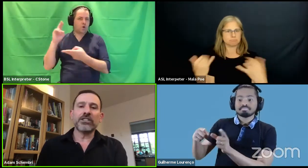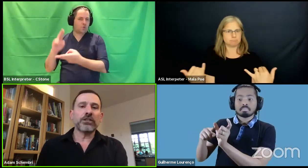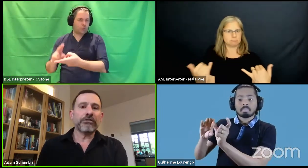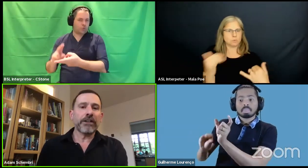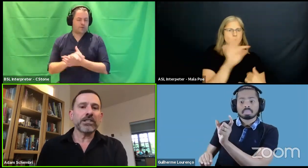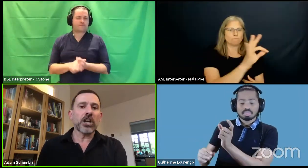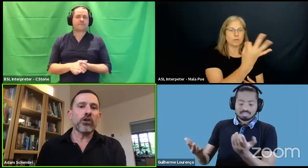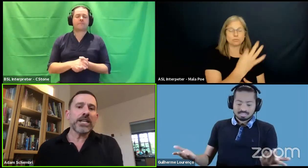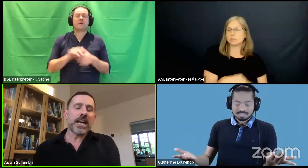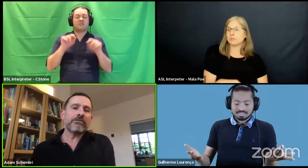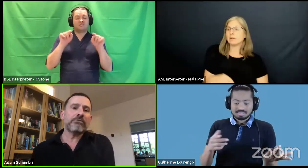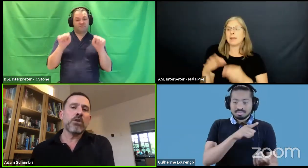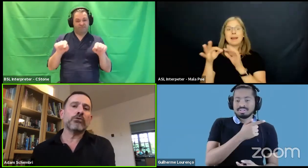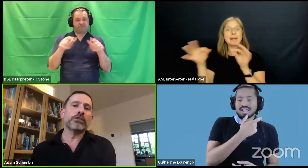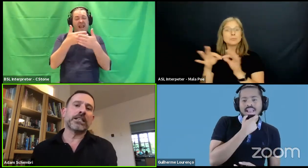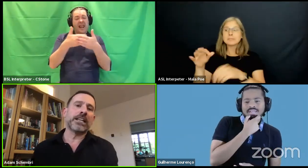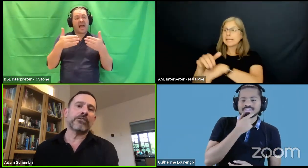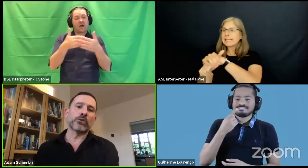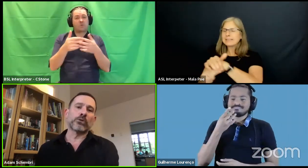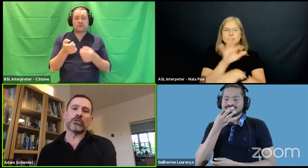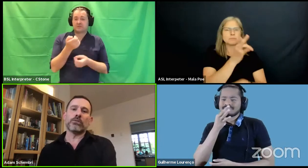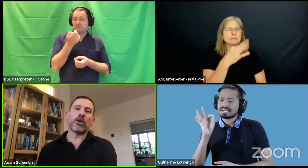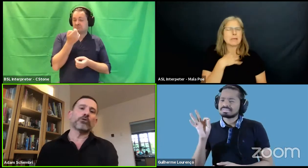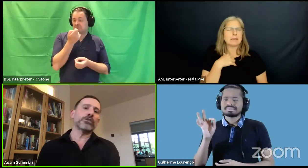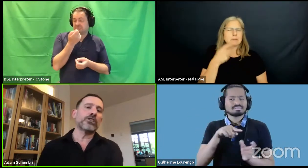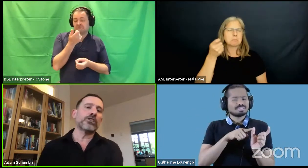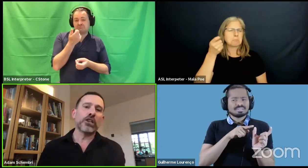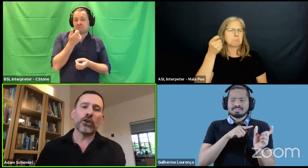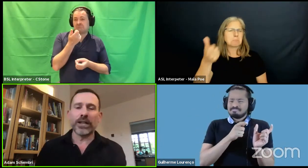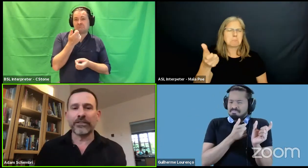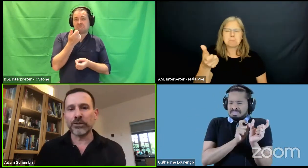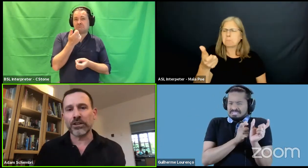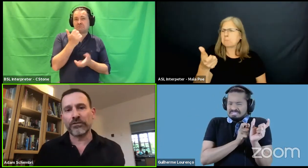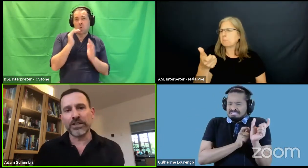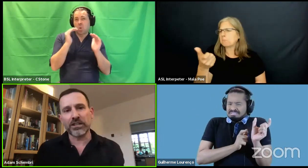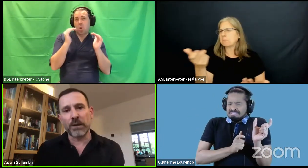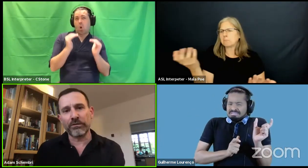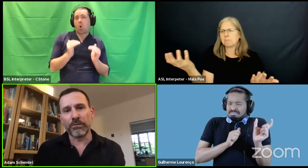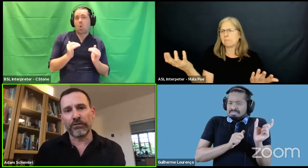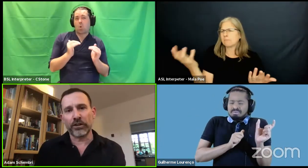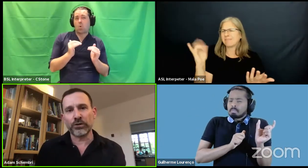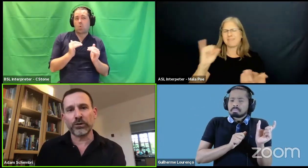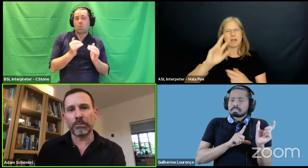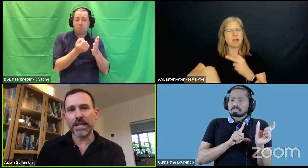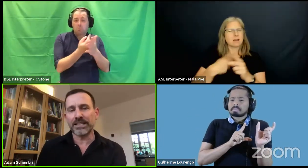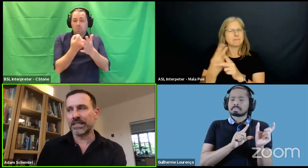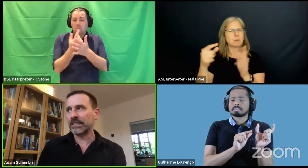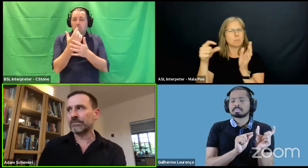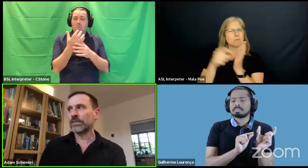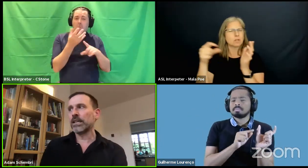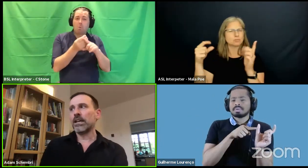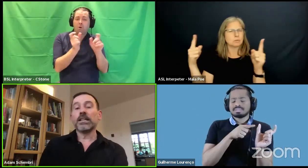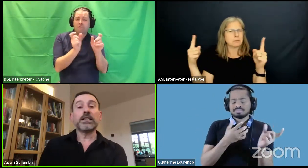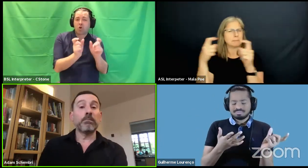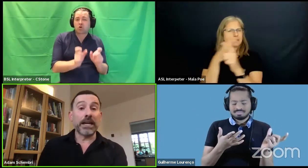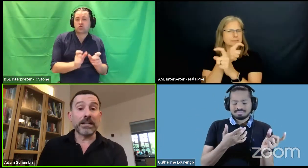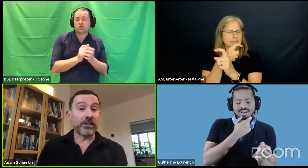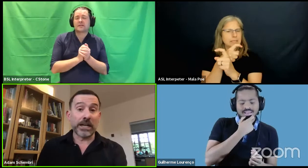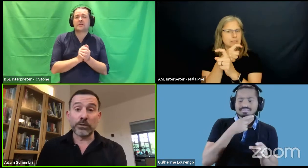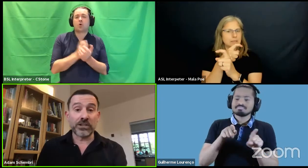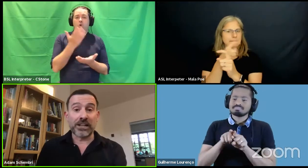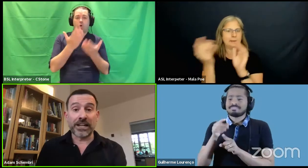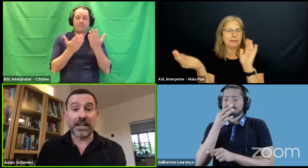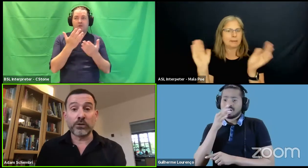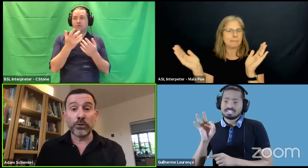like English and French only have moderate to low levels of this type of morphological complexity compared